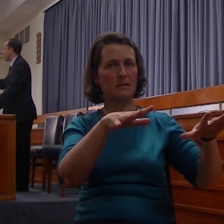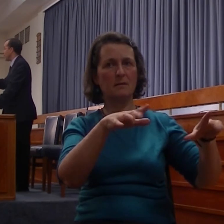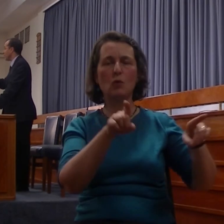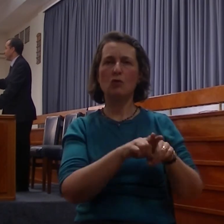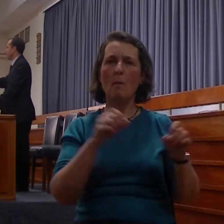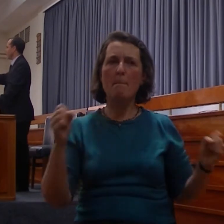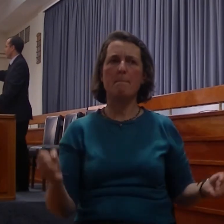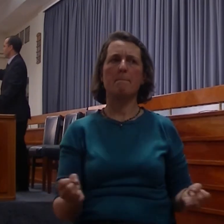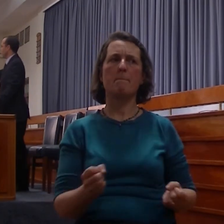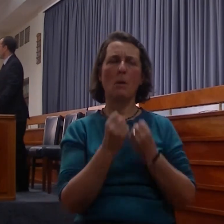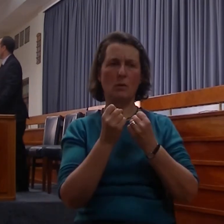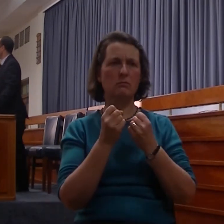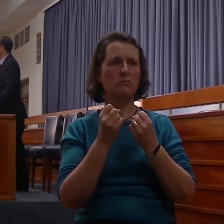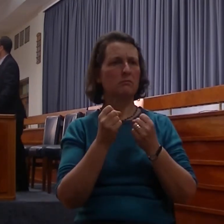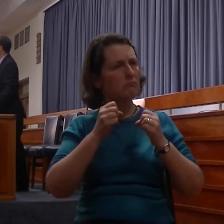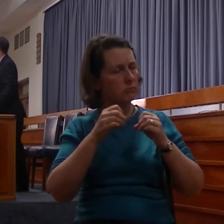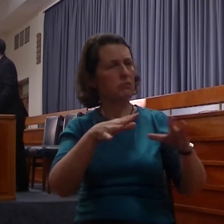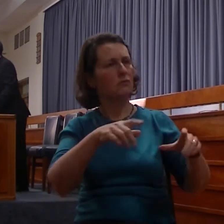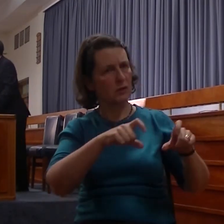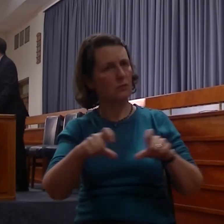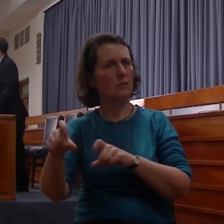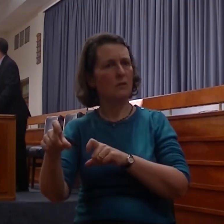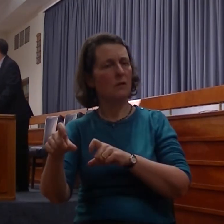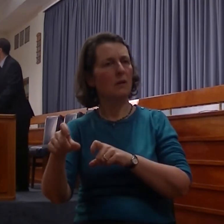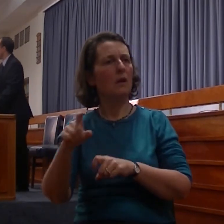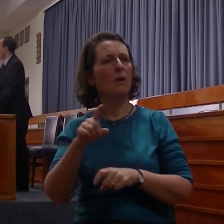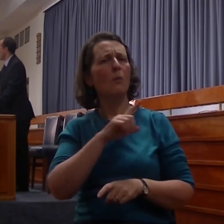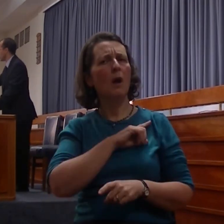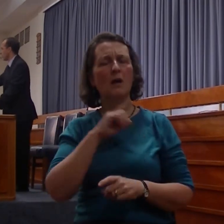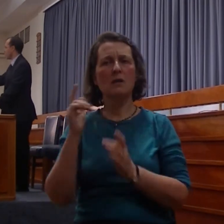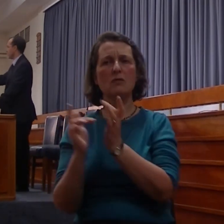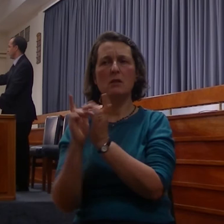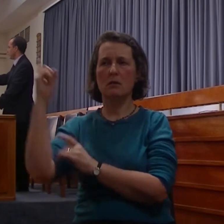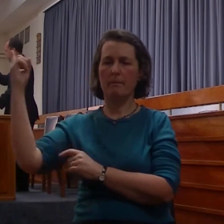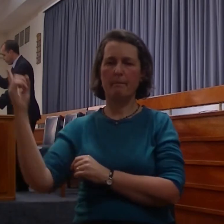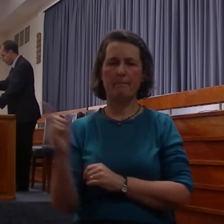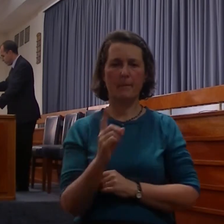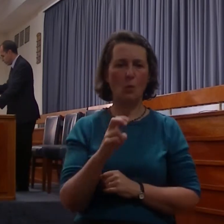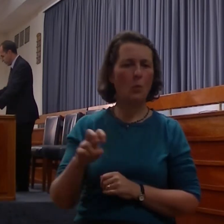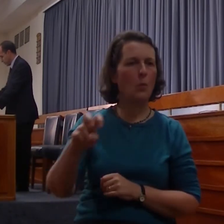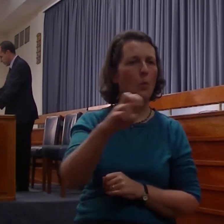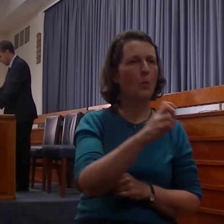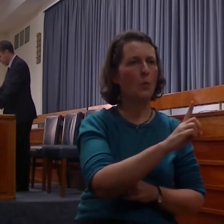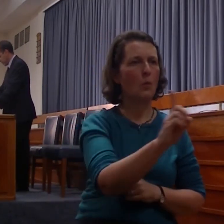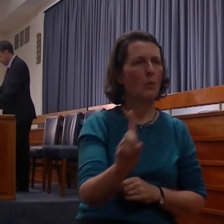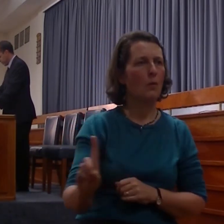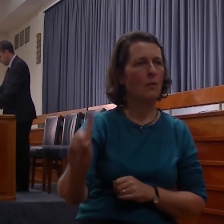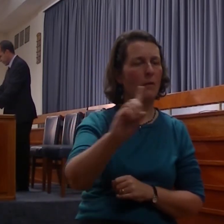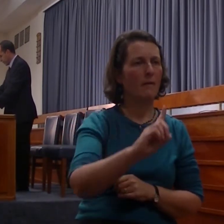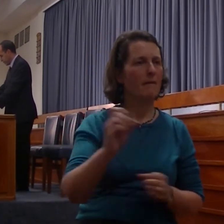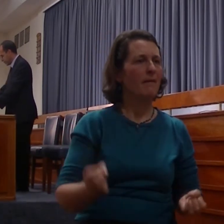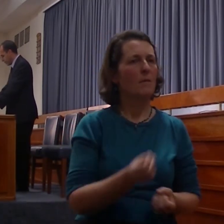The light must always be bright and never run out of power. Why? Because the Lord Jesus